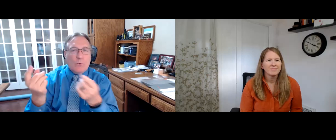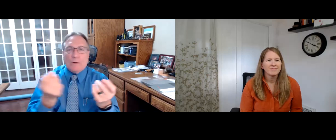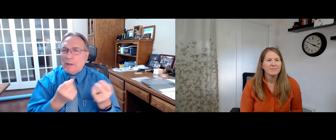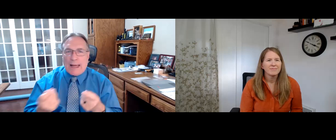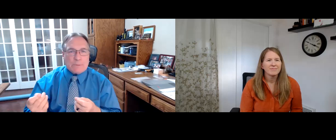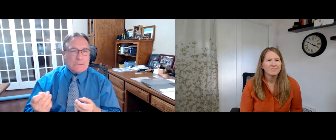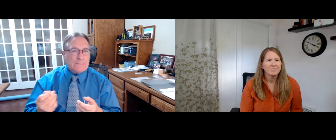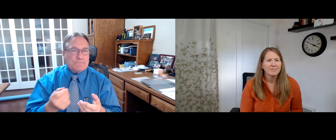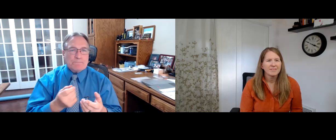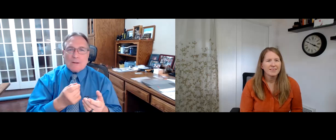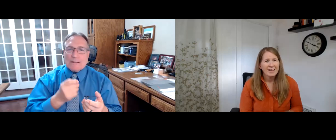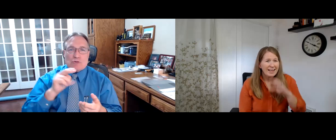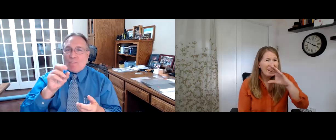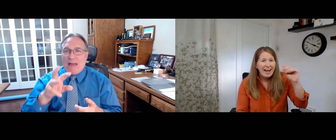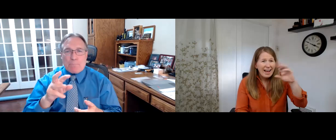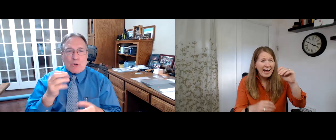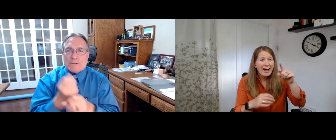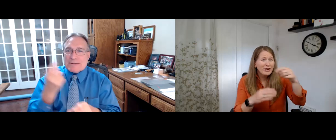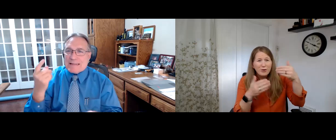What will happen? November?